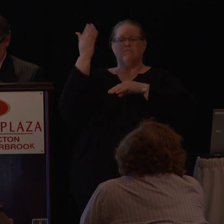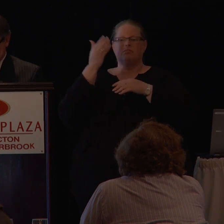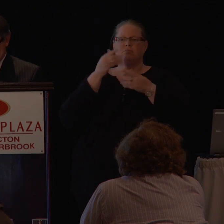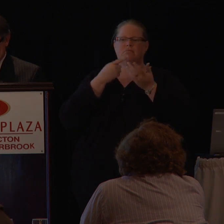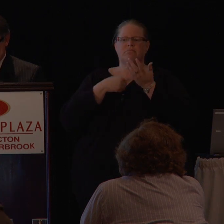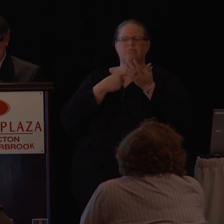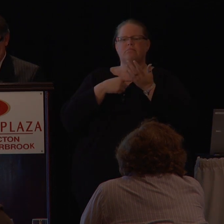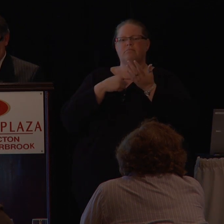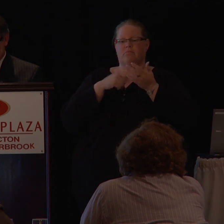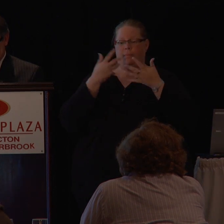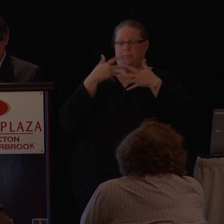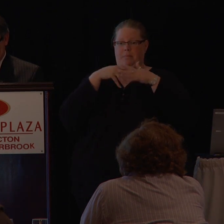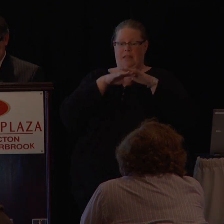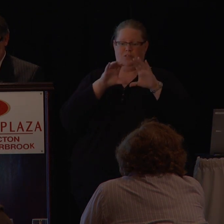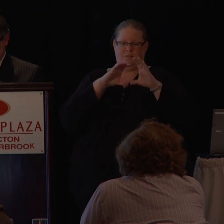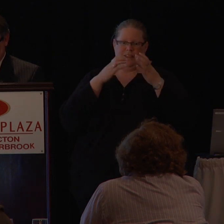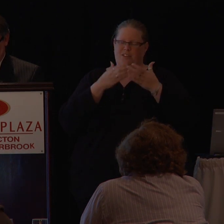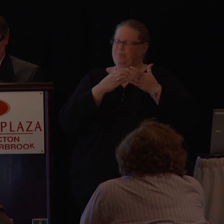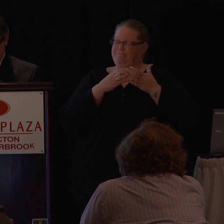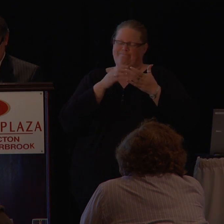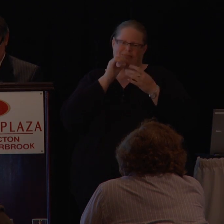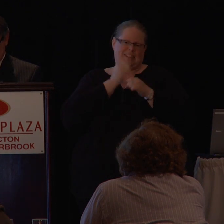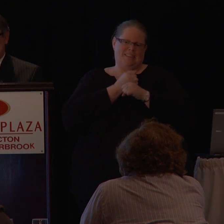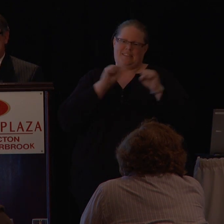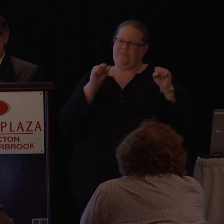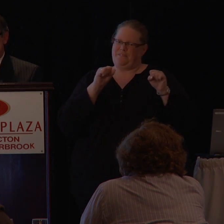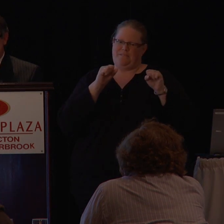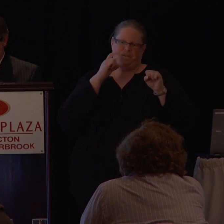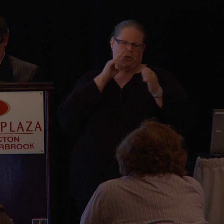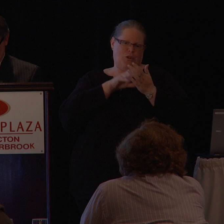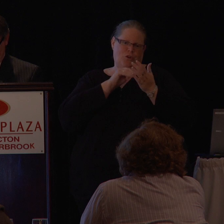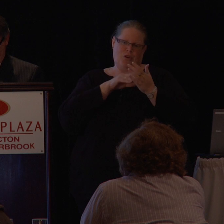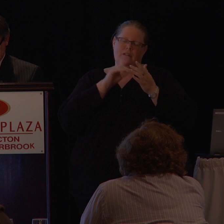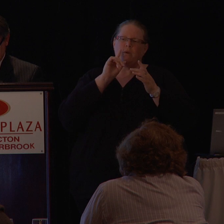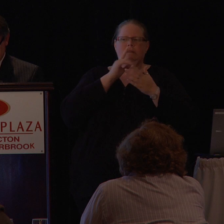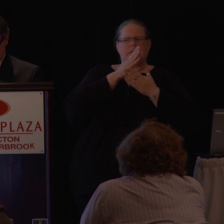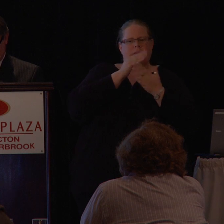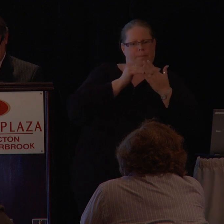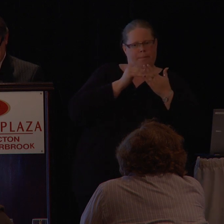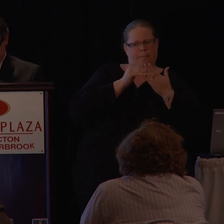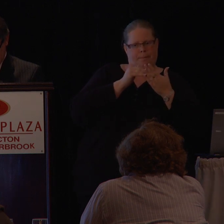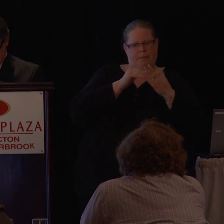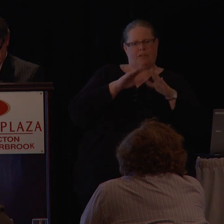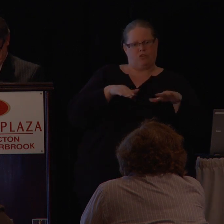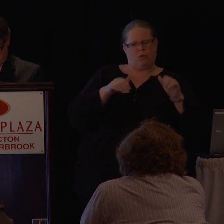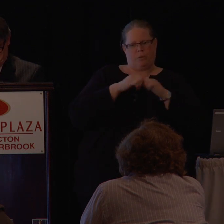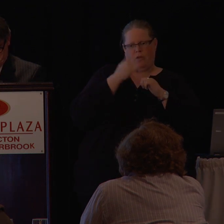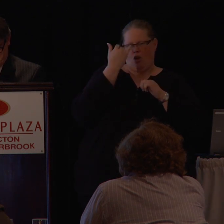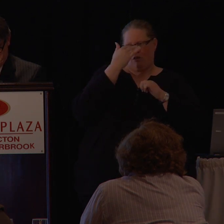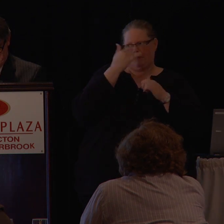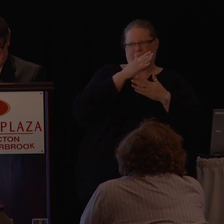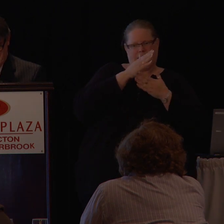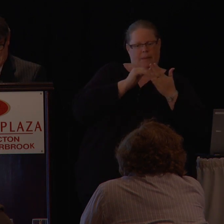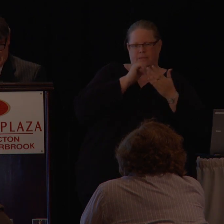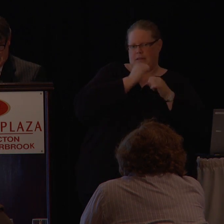mainstream classrooms are unsafe learning environments for some autistic students.